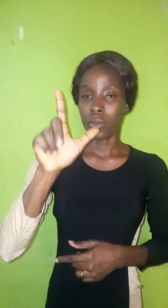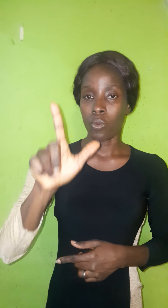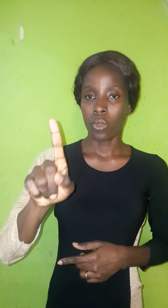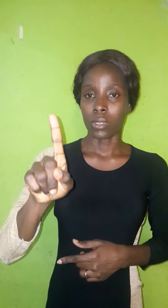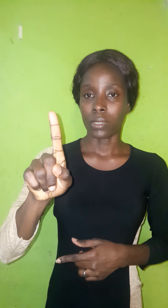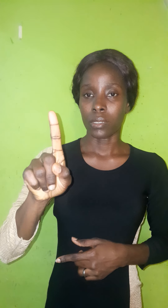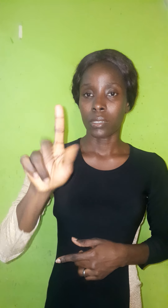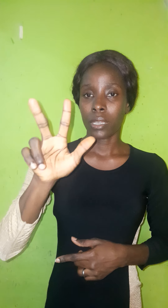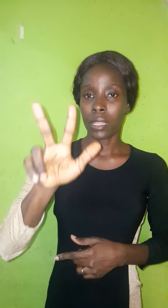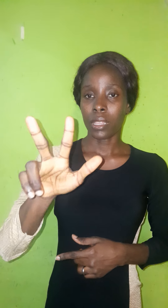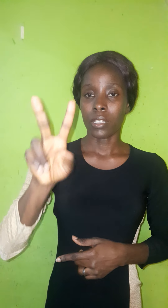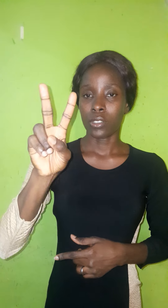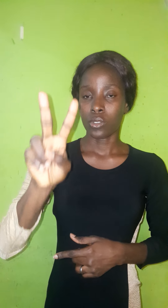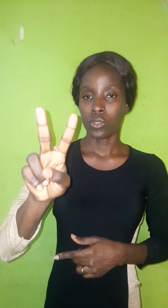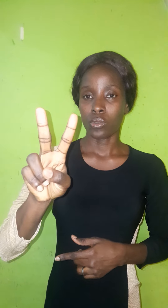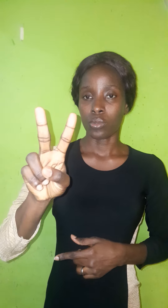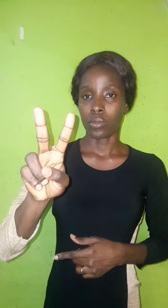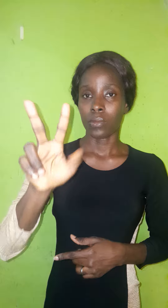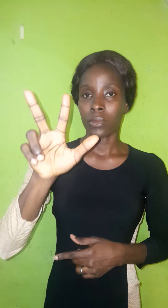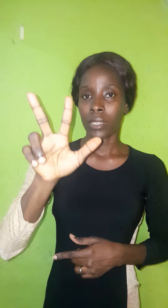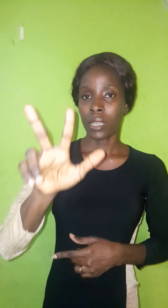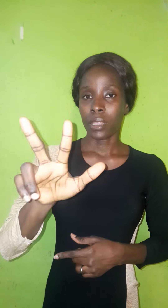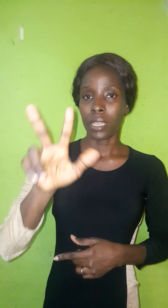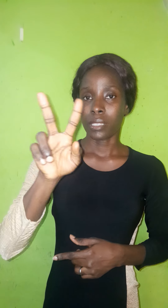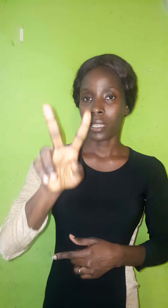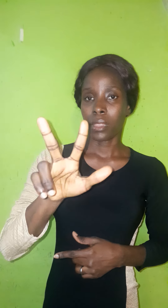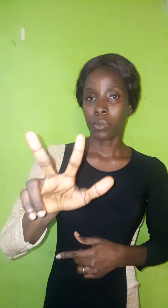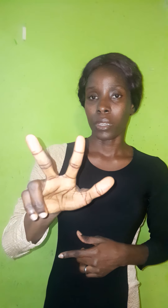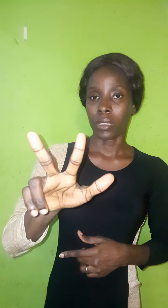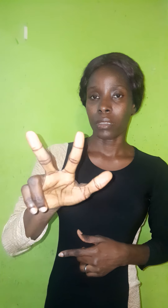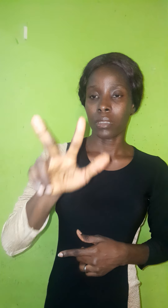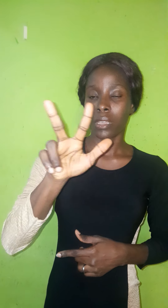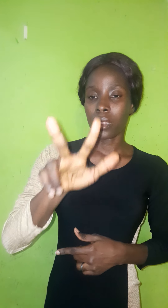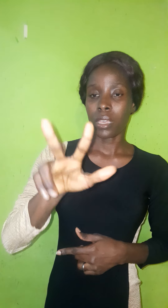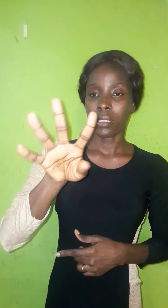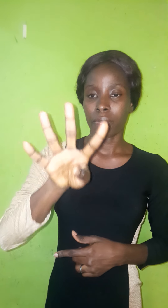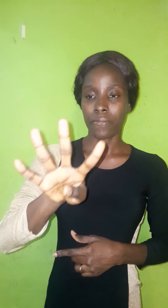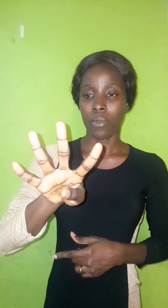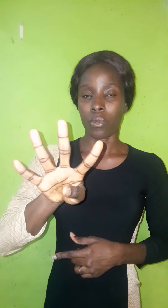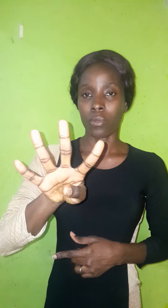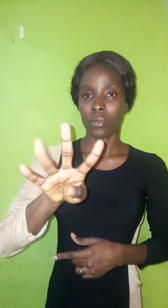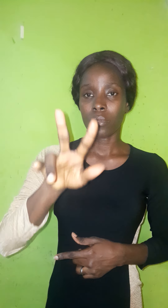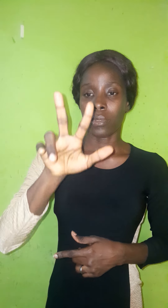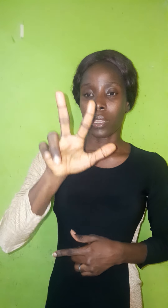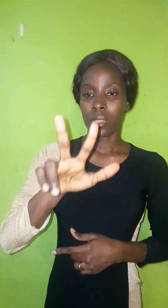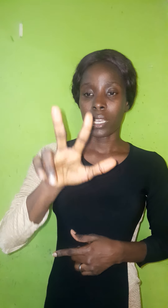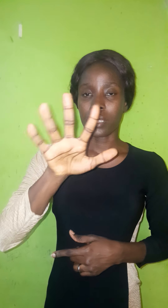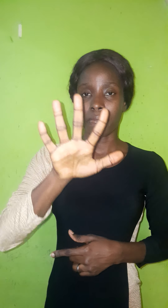31, 32, 33, 34, 35,